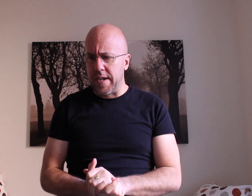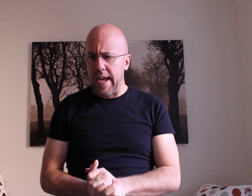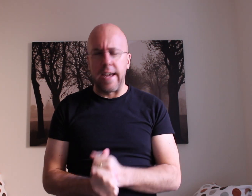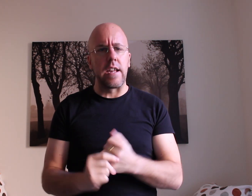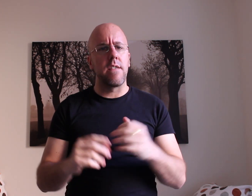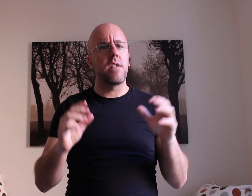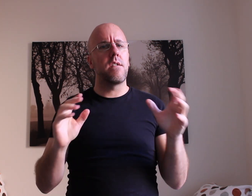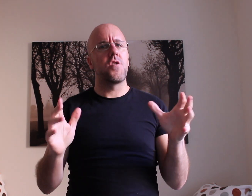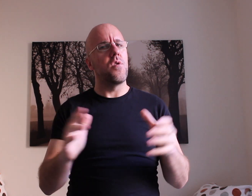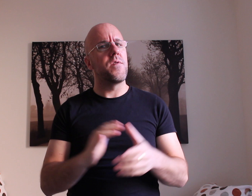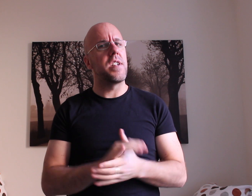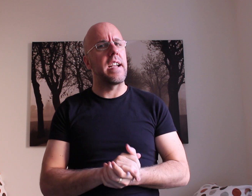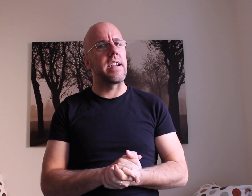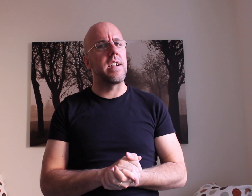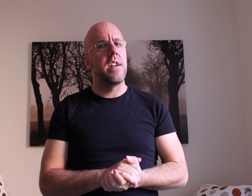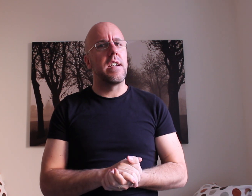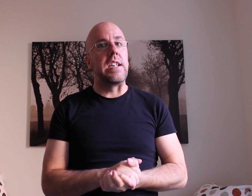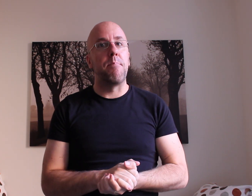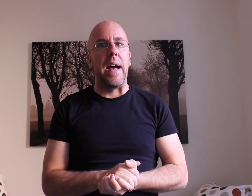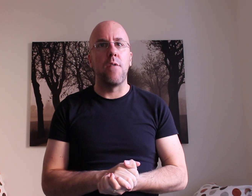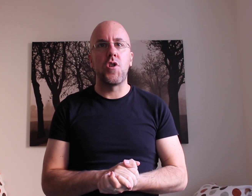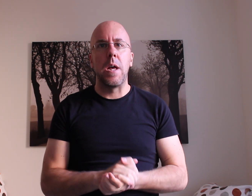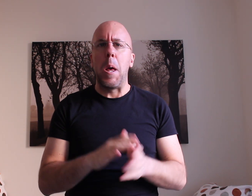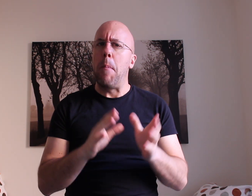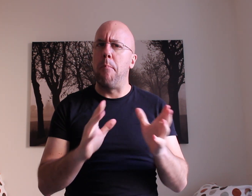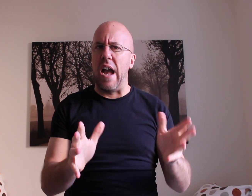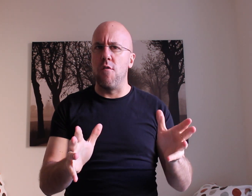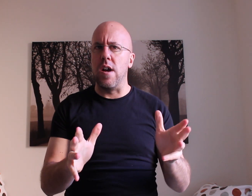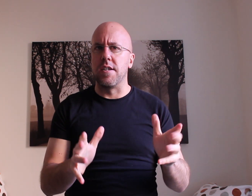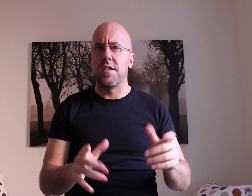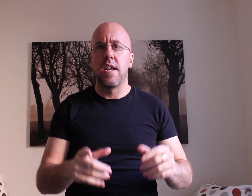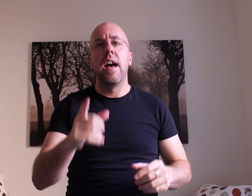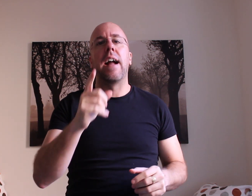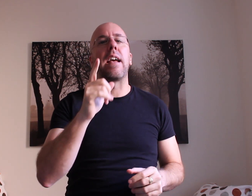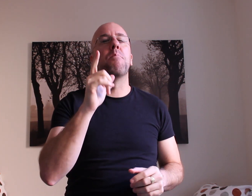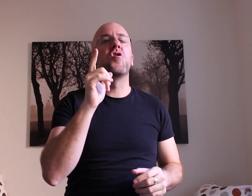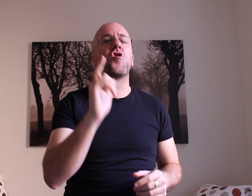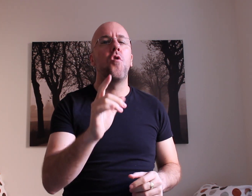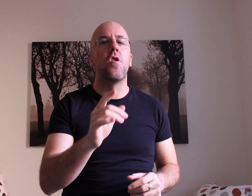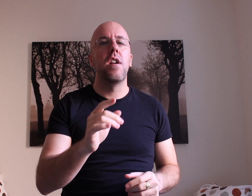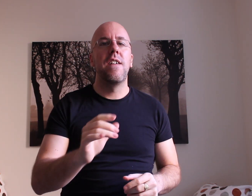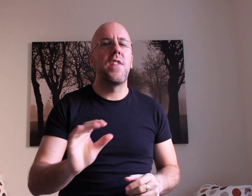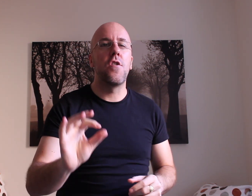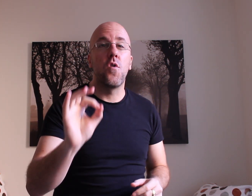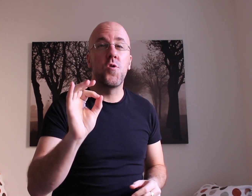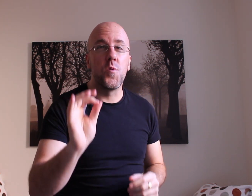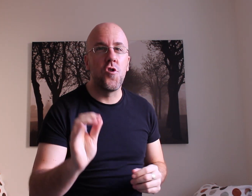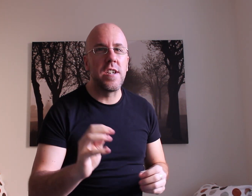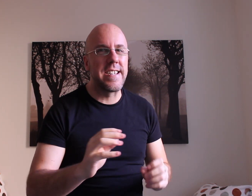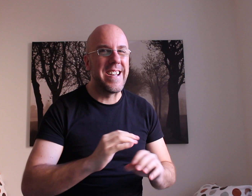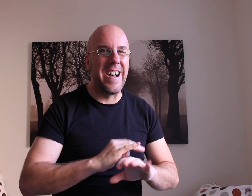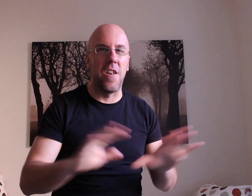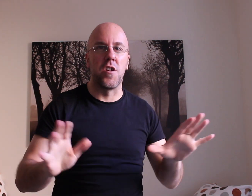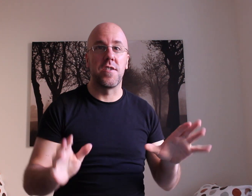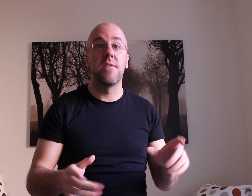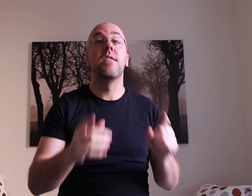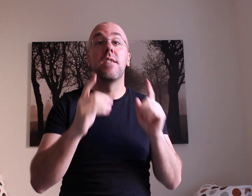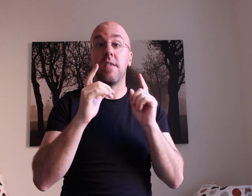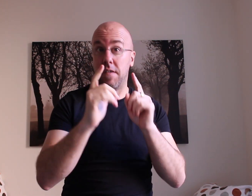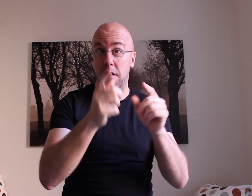today. The story of today, it's about pirates. And I'm sure that you're going to enjoy it a lot.